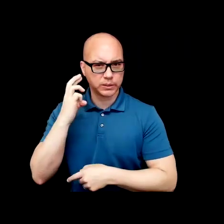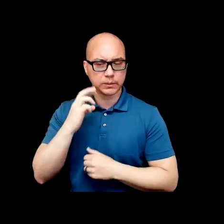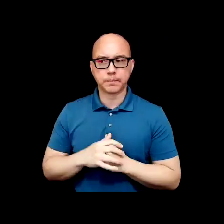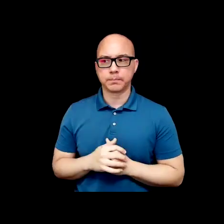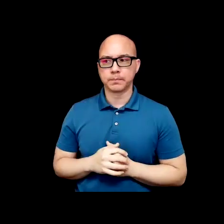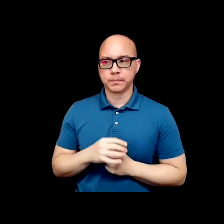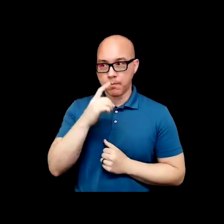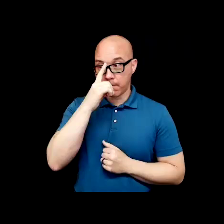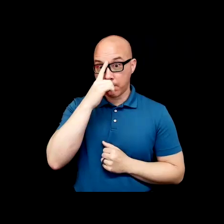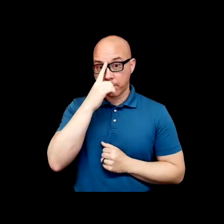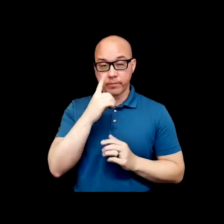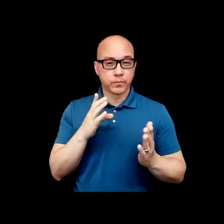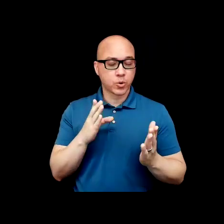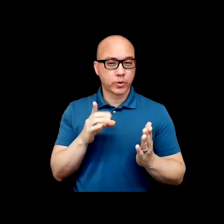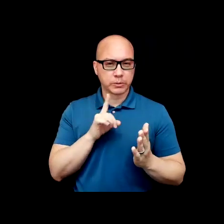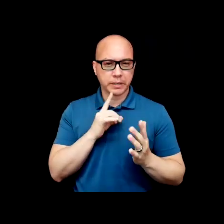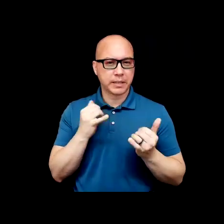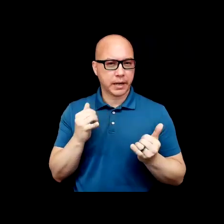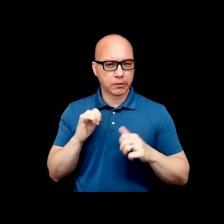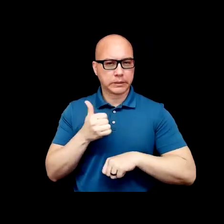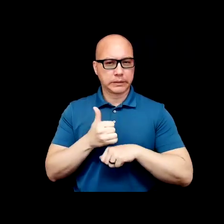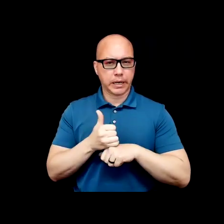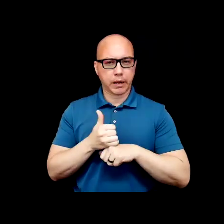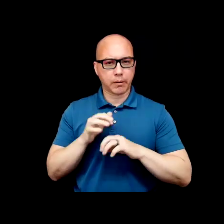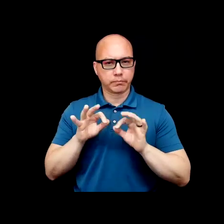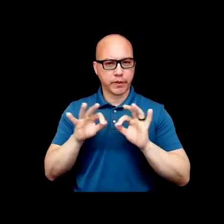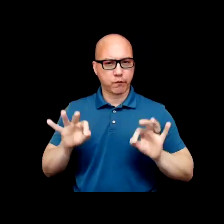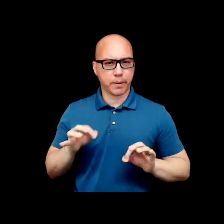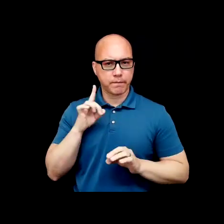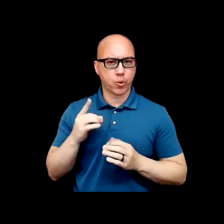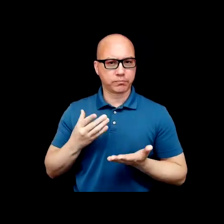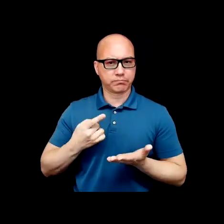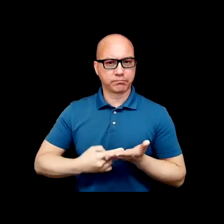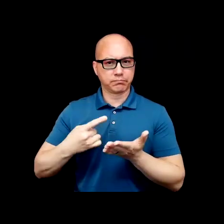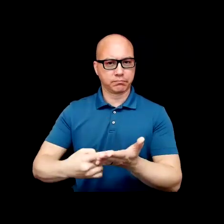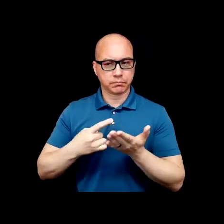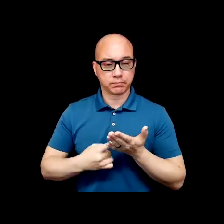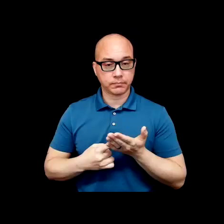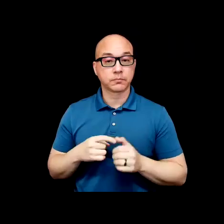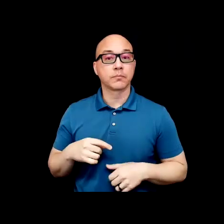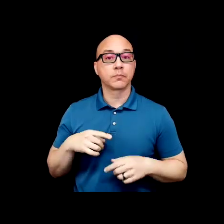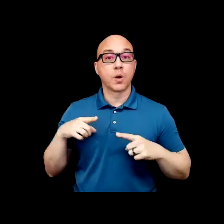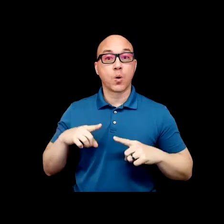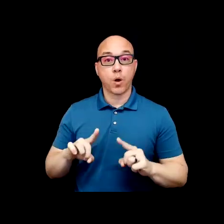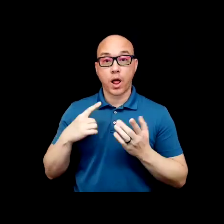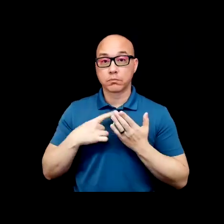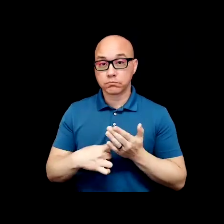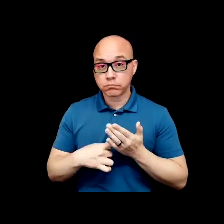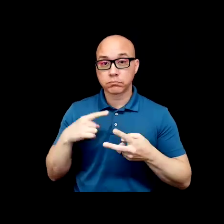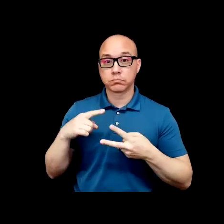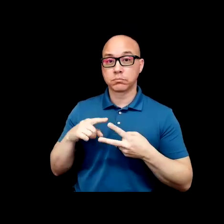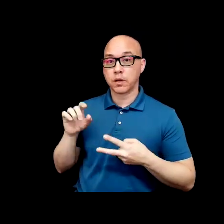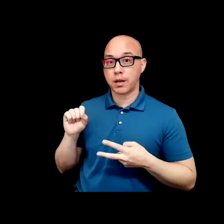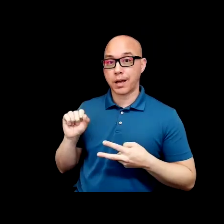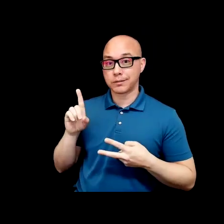So really just sort of a high level framing the conversation. As we talk through SSDI and then SSI,